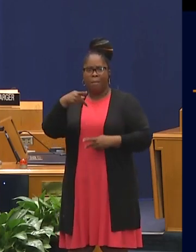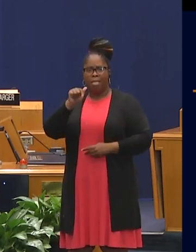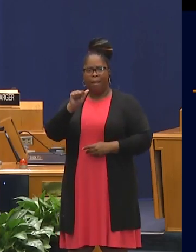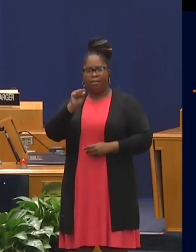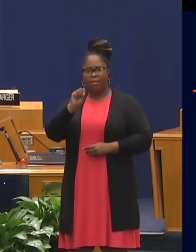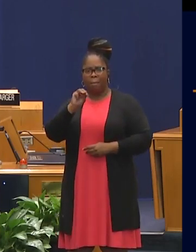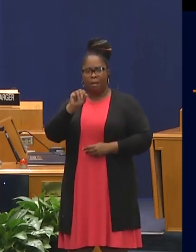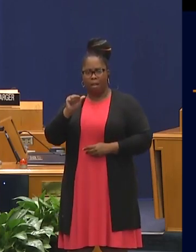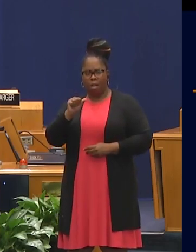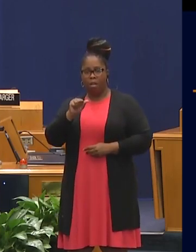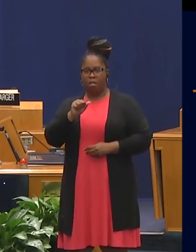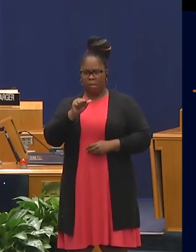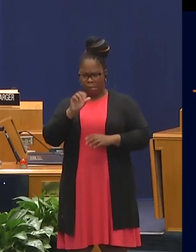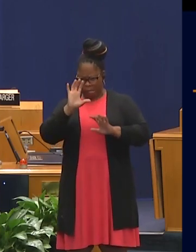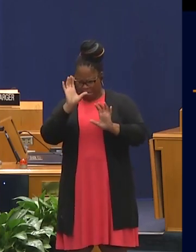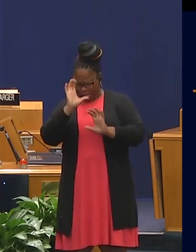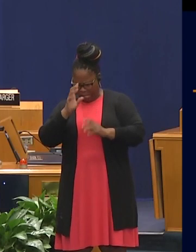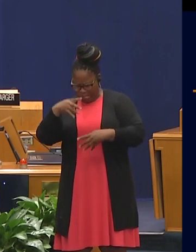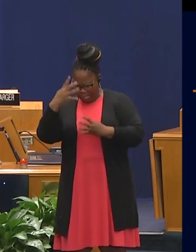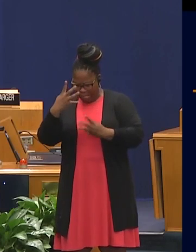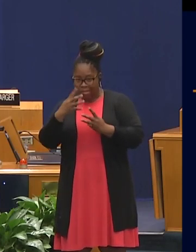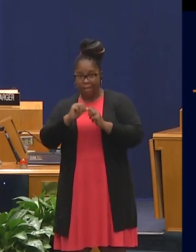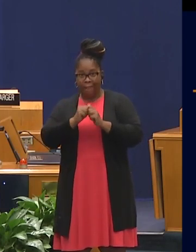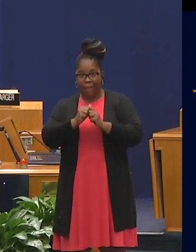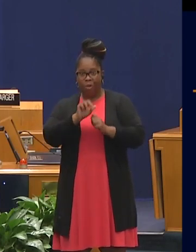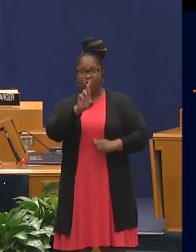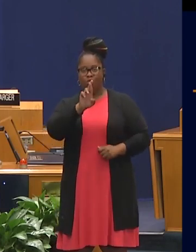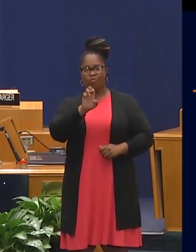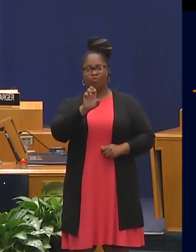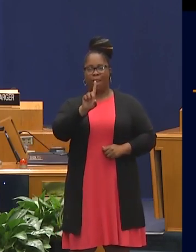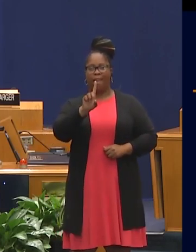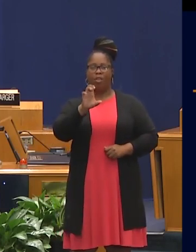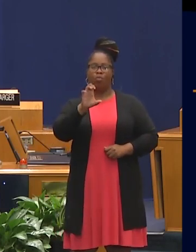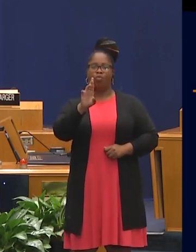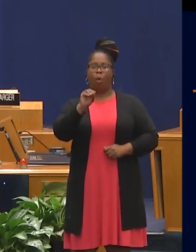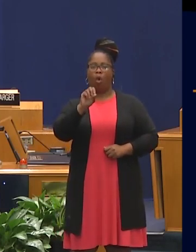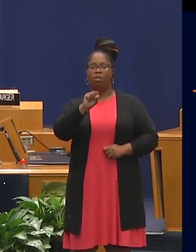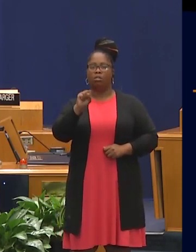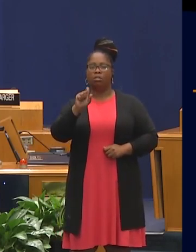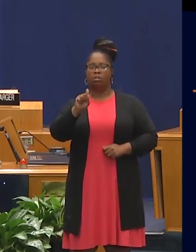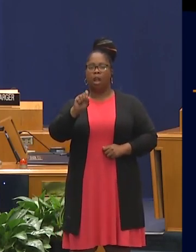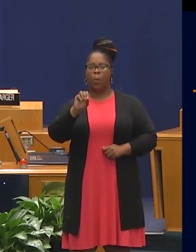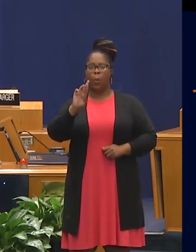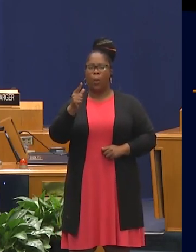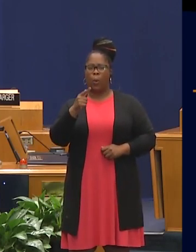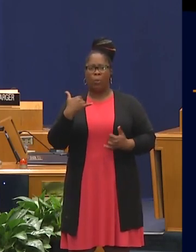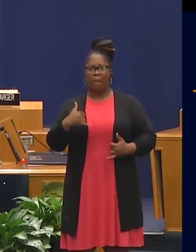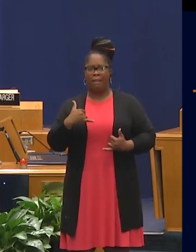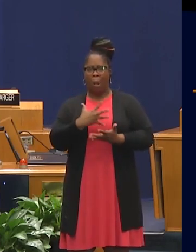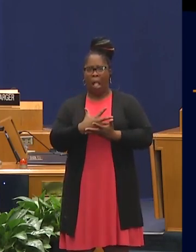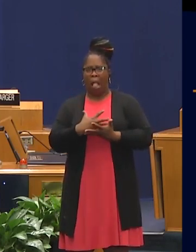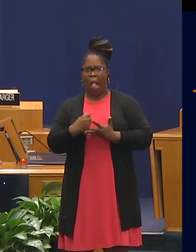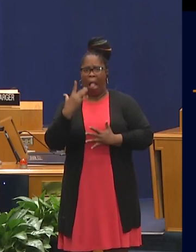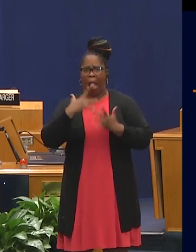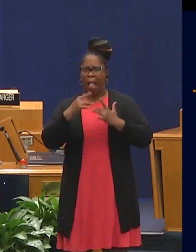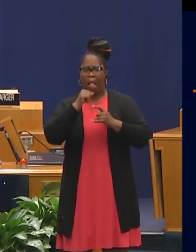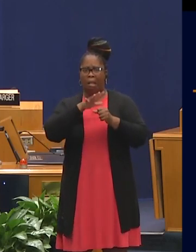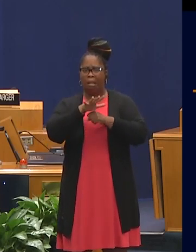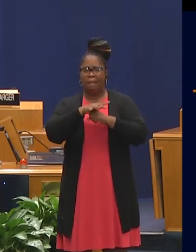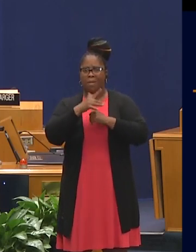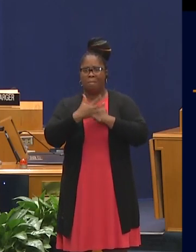find a donation center, please go to redcross.org. We're facing a very severe shortage of blood for